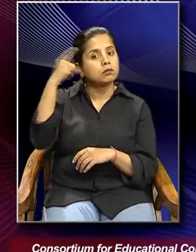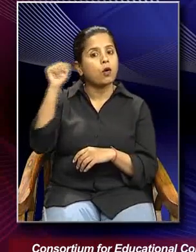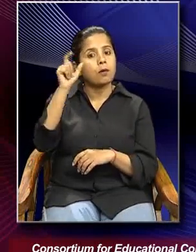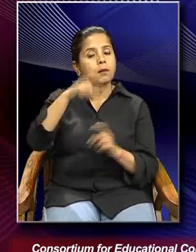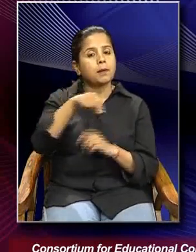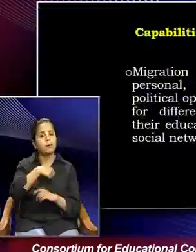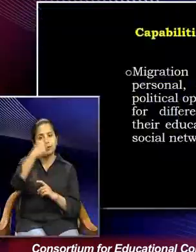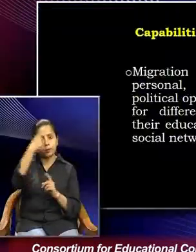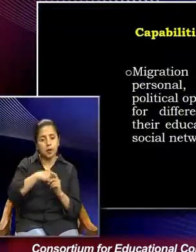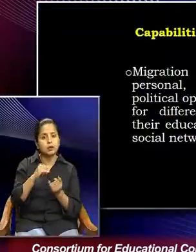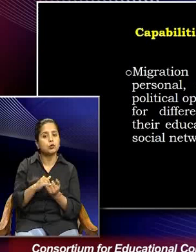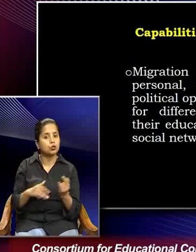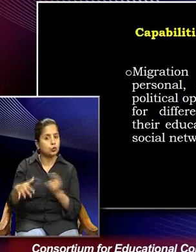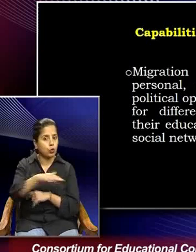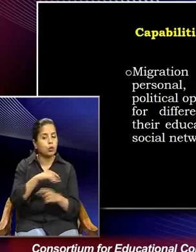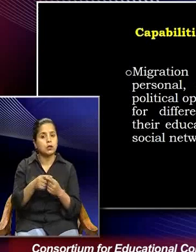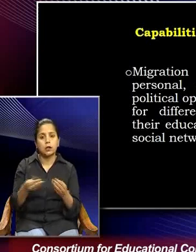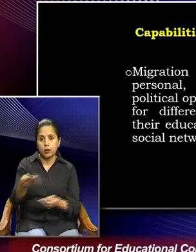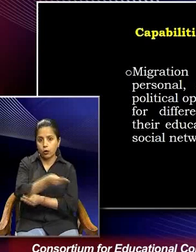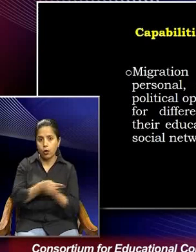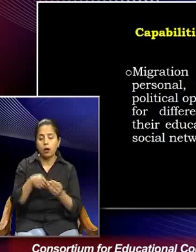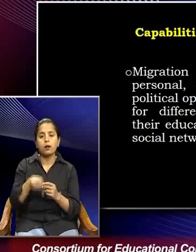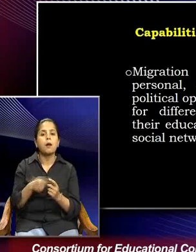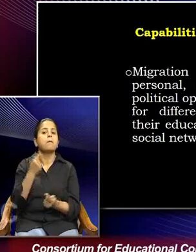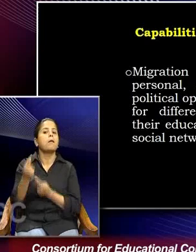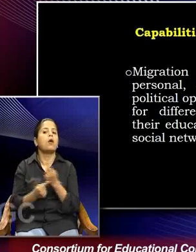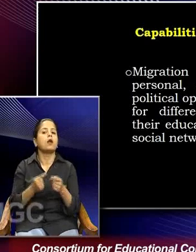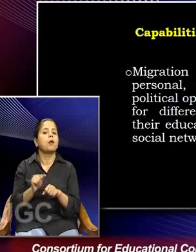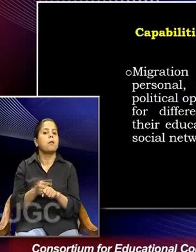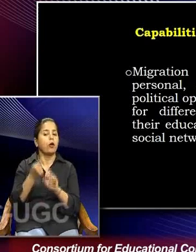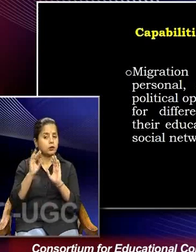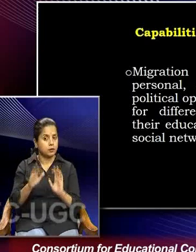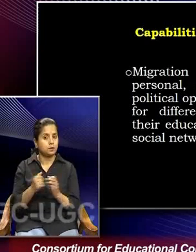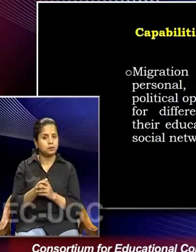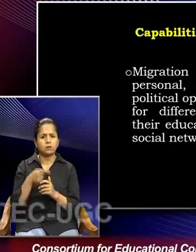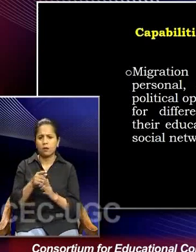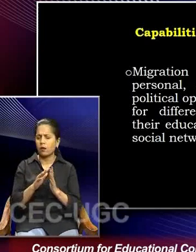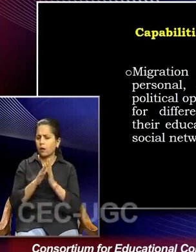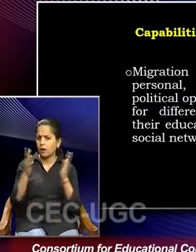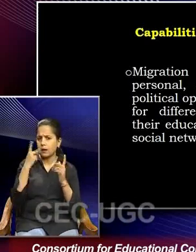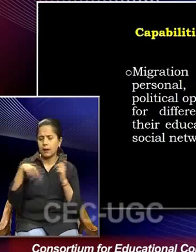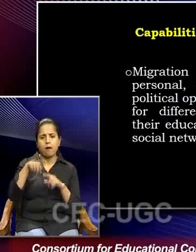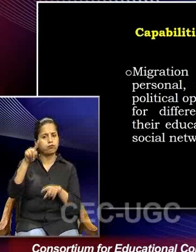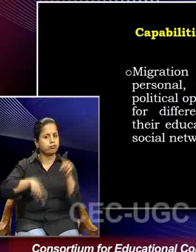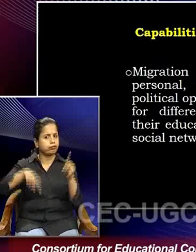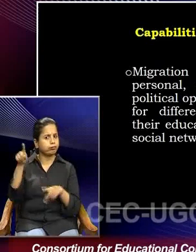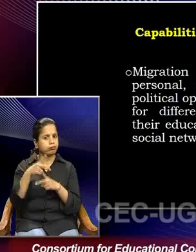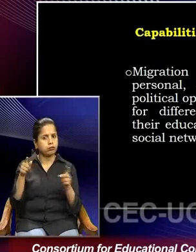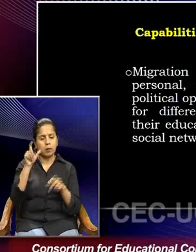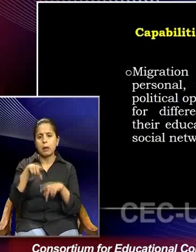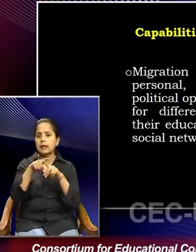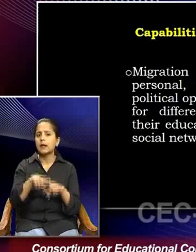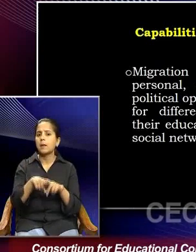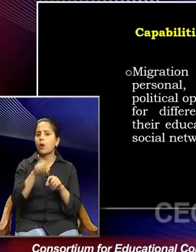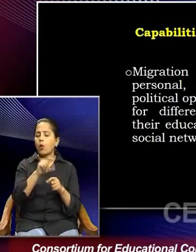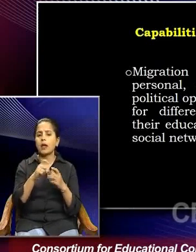personal, social, economic and political opportunities, it varies from people depending upon